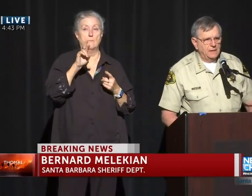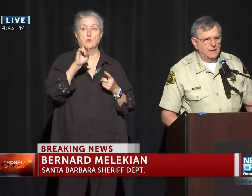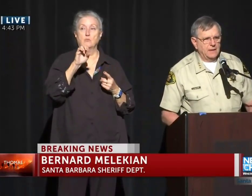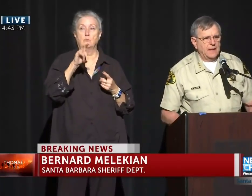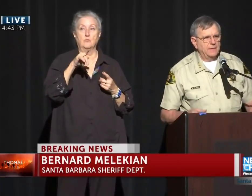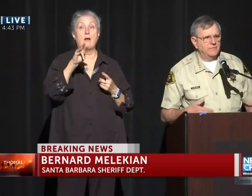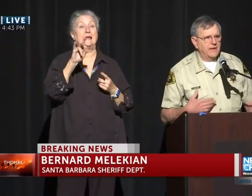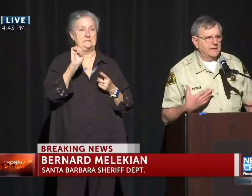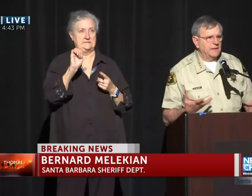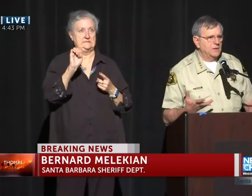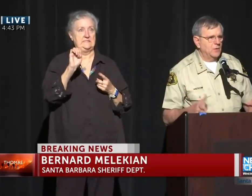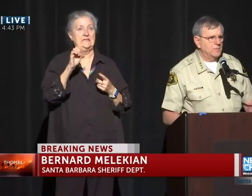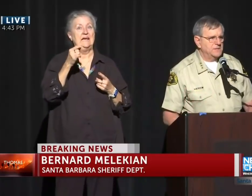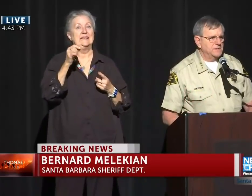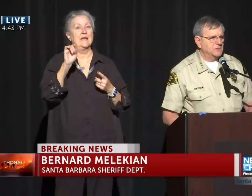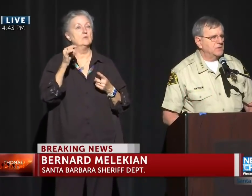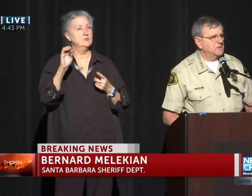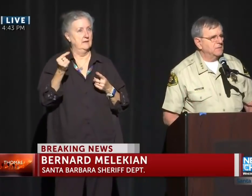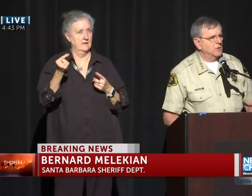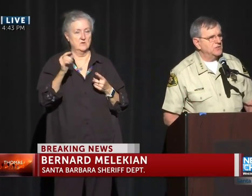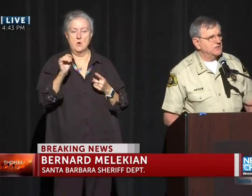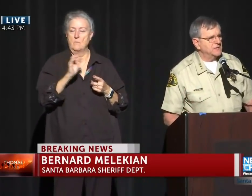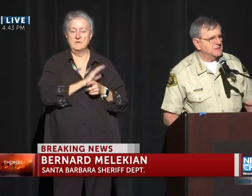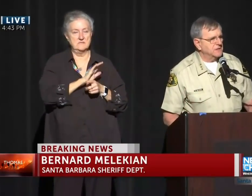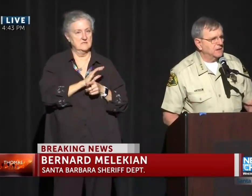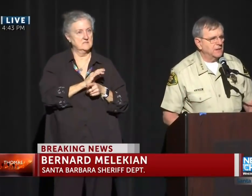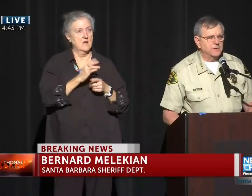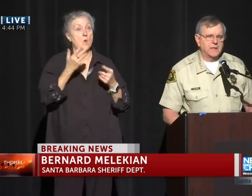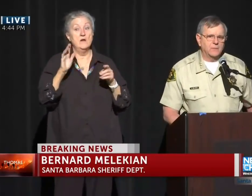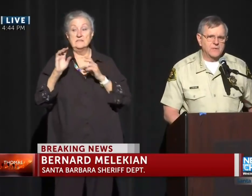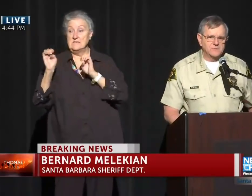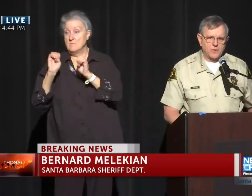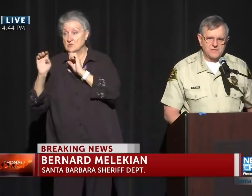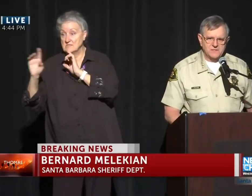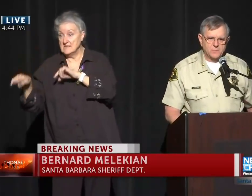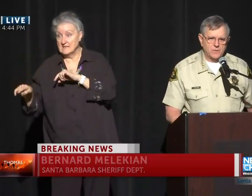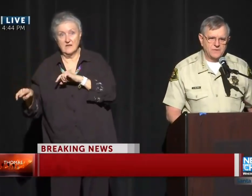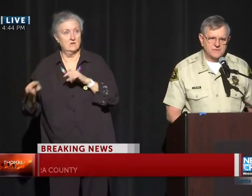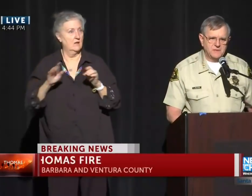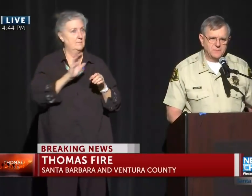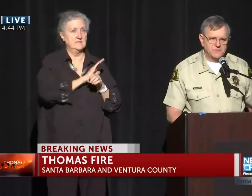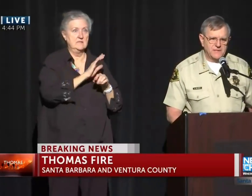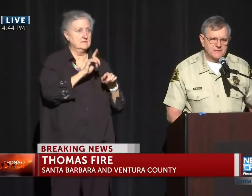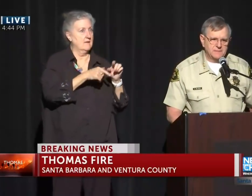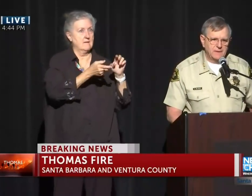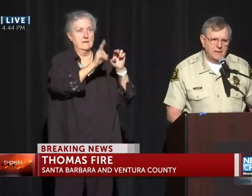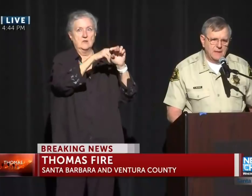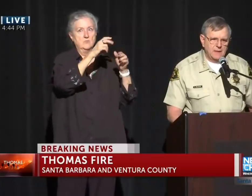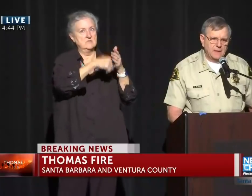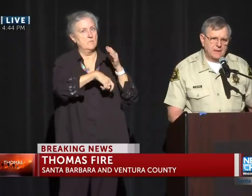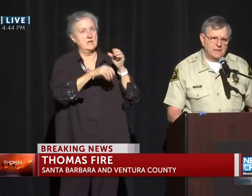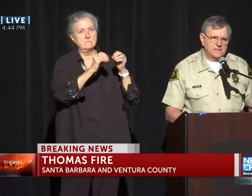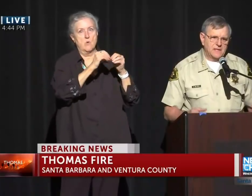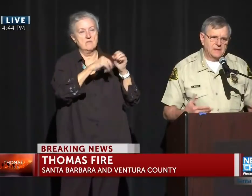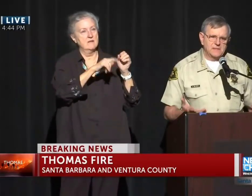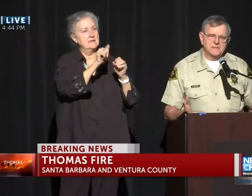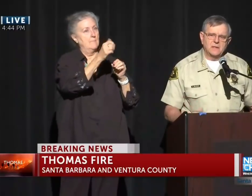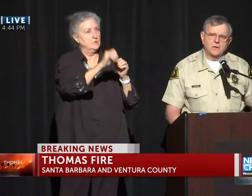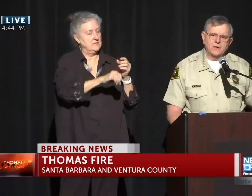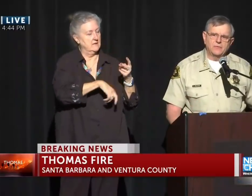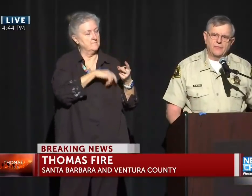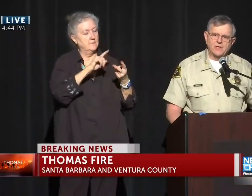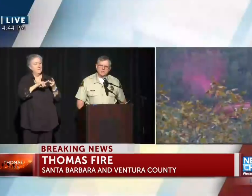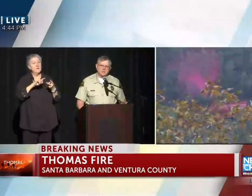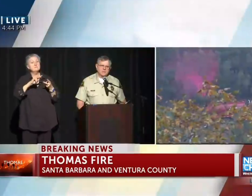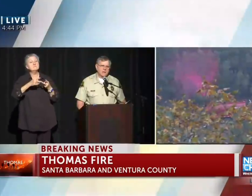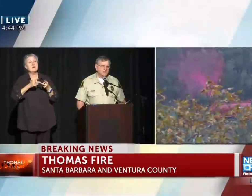gouging and the fact that no business, once an emergency is declared, can raise prices more than 10%. And secondly